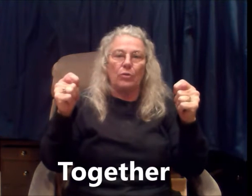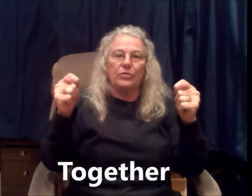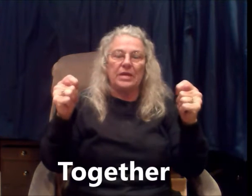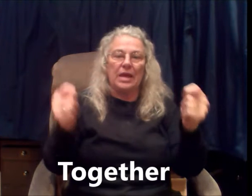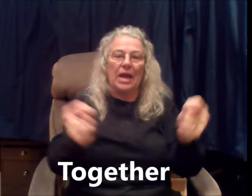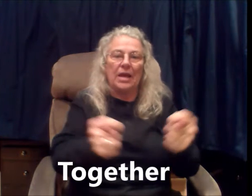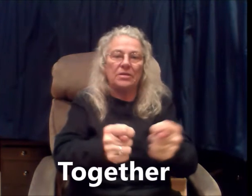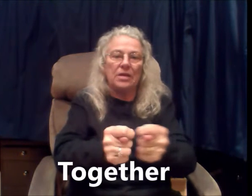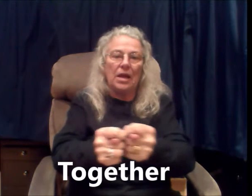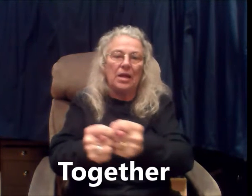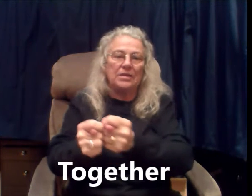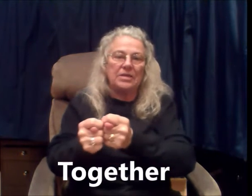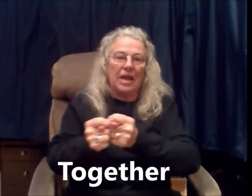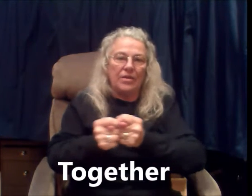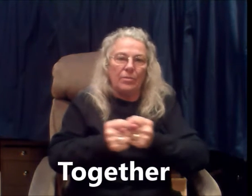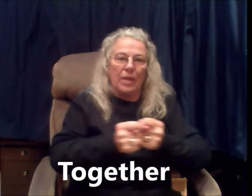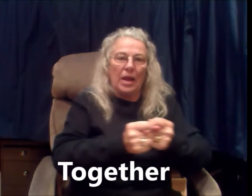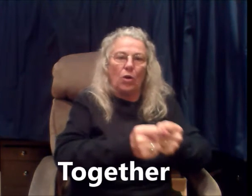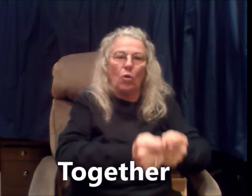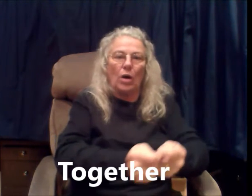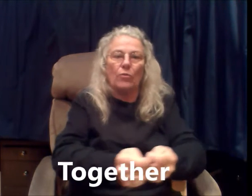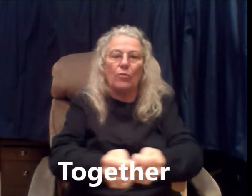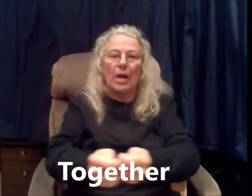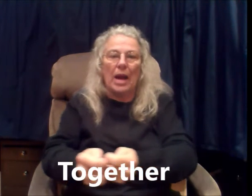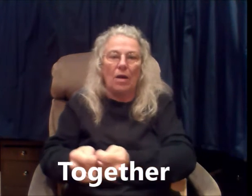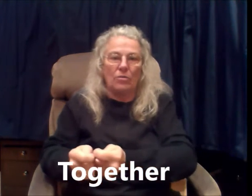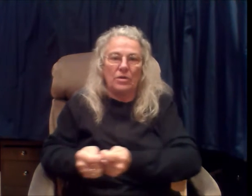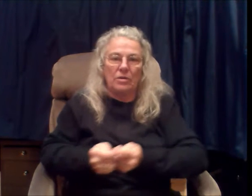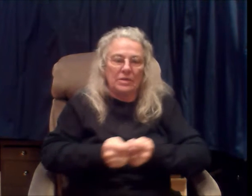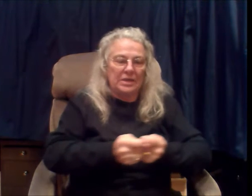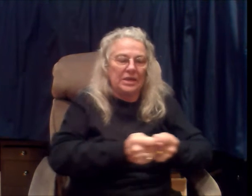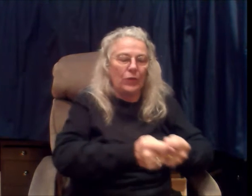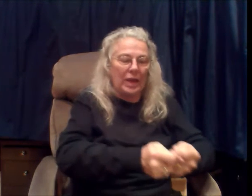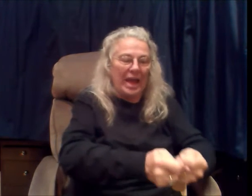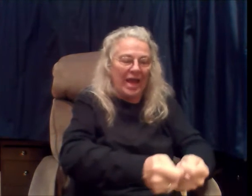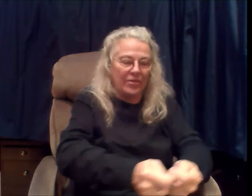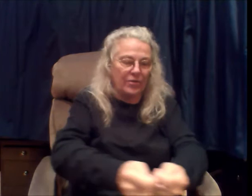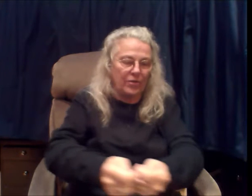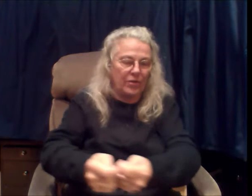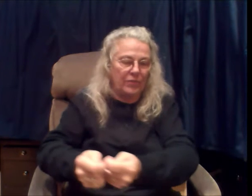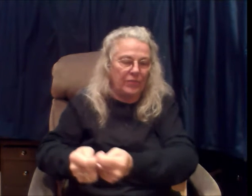Both T hands. Take them and go around together.